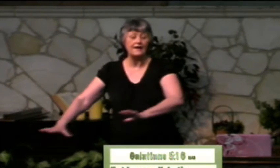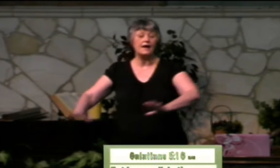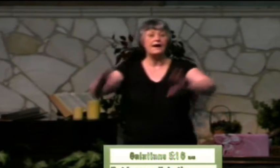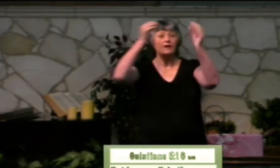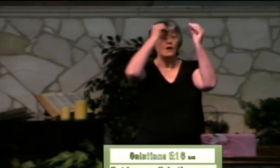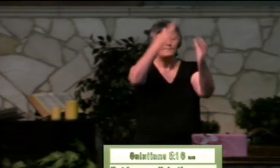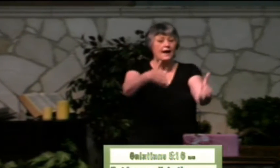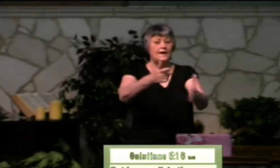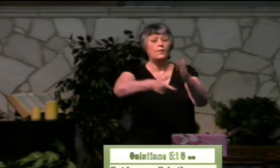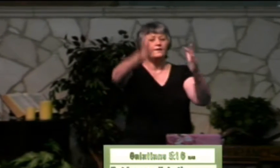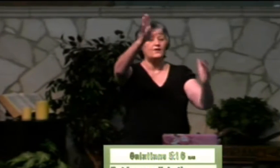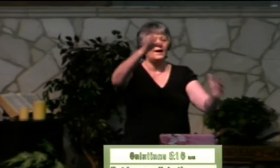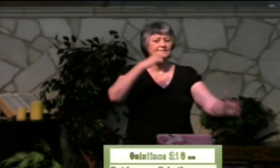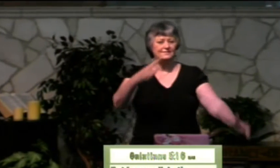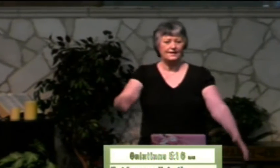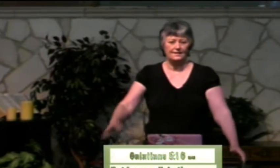and obey what God said.